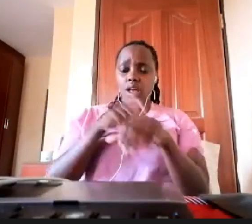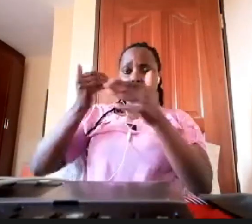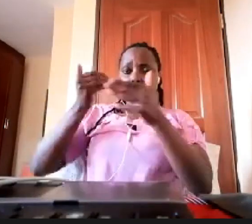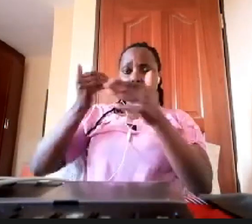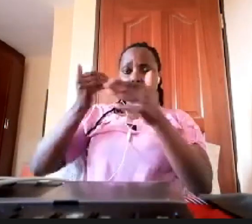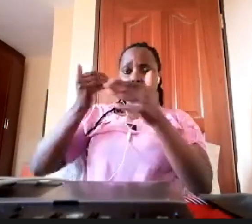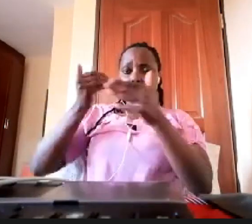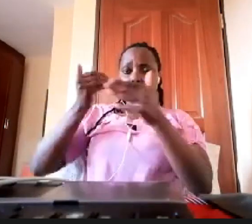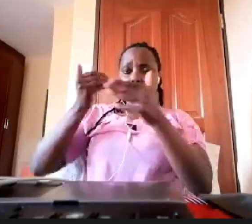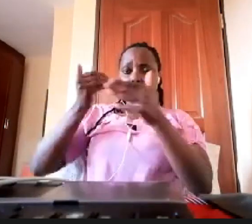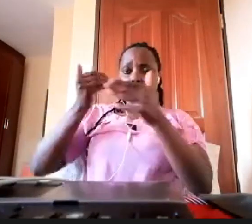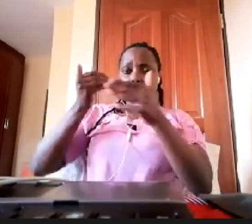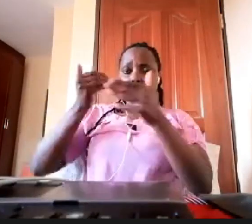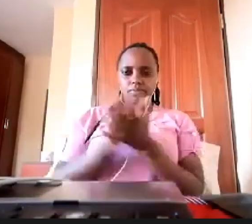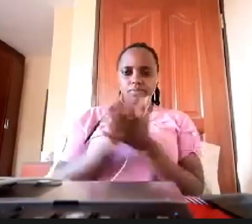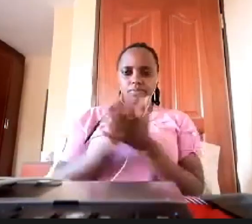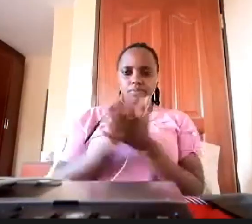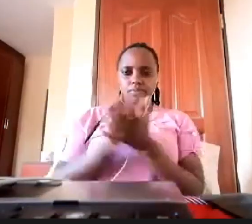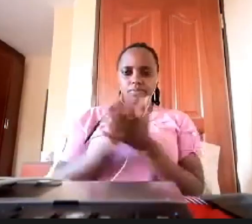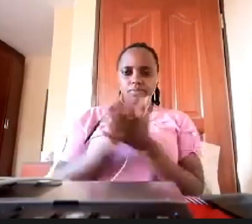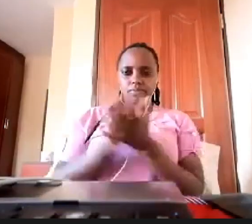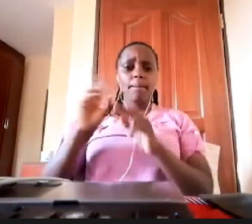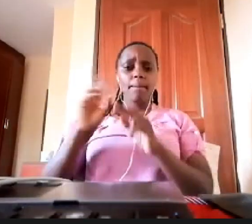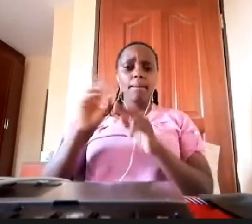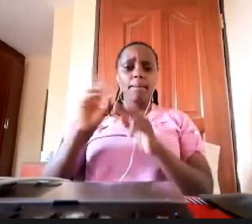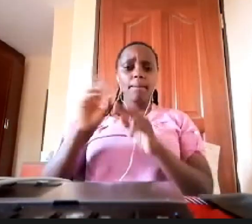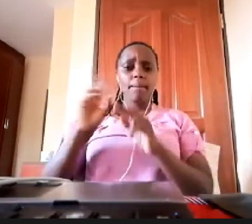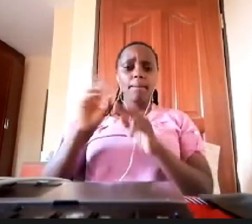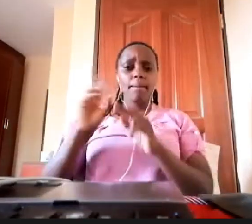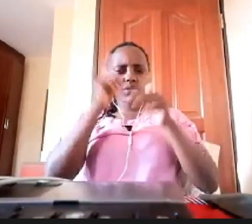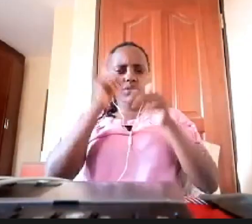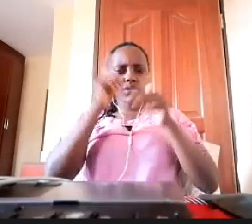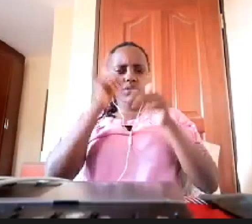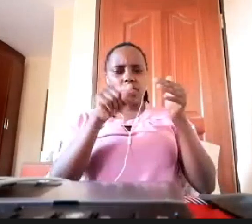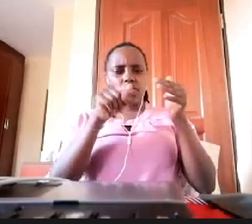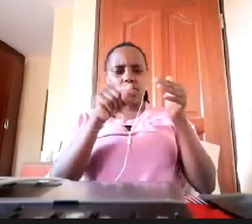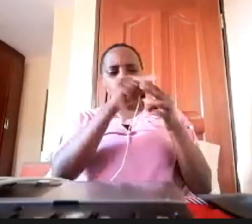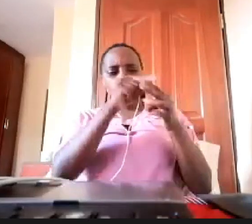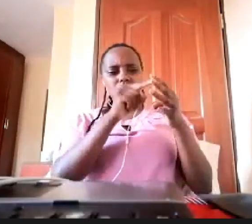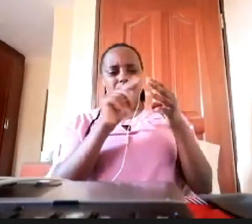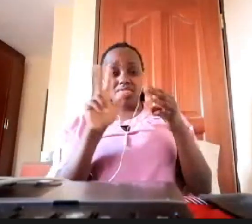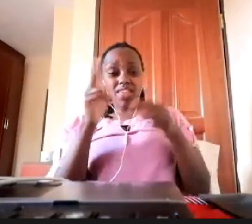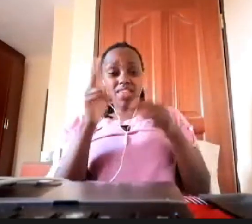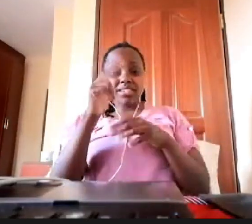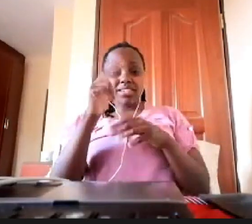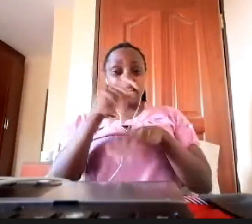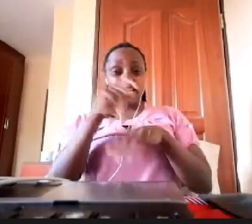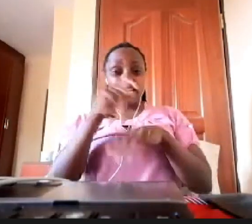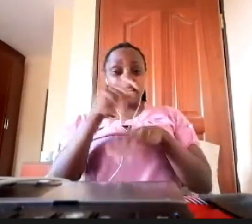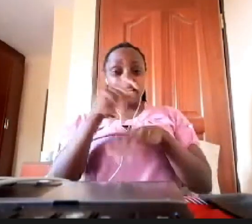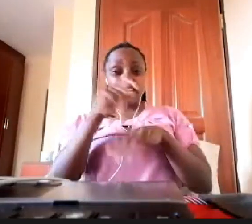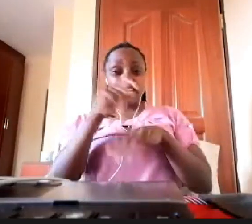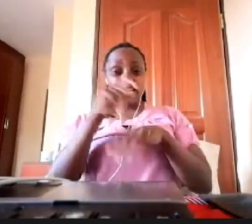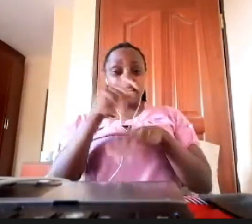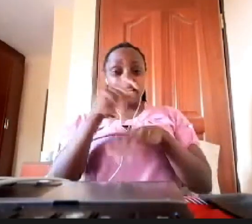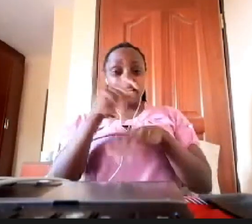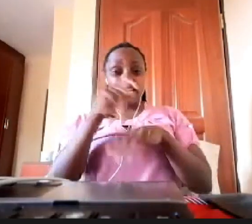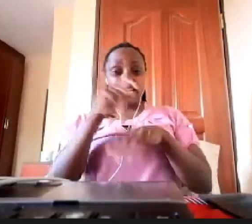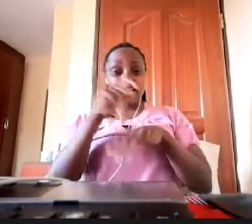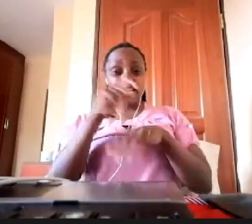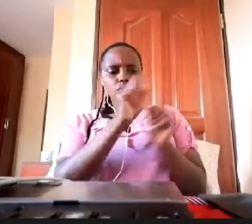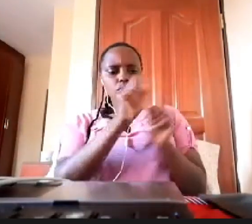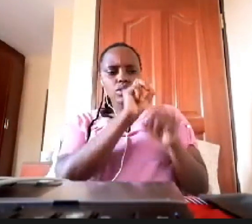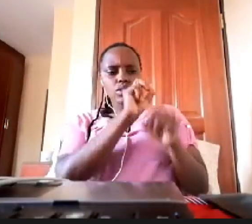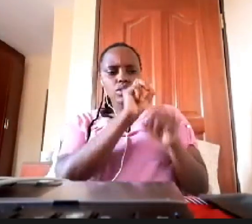reporting period. So our report was covering, this was the third time we were reporting, and it was covering the period between 2012